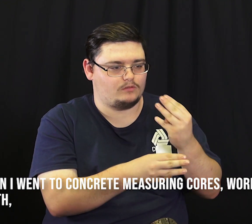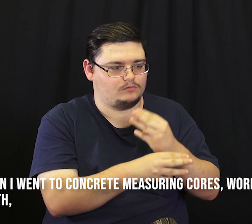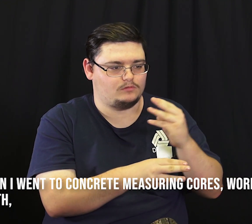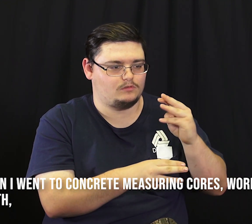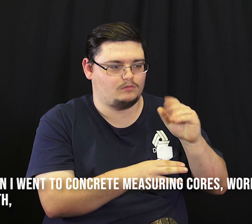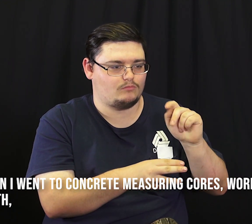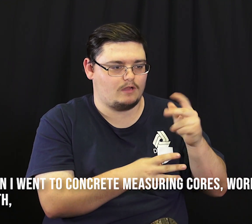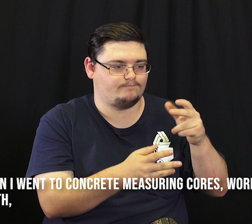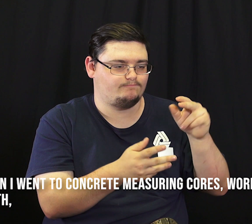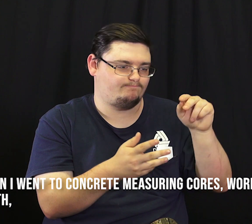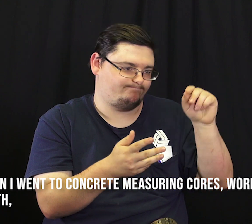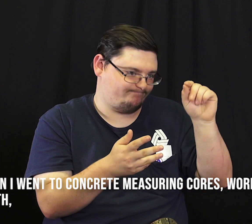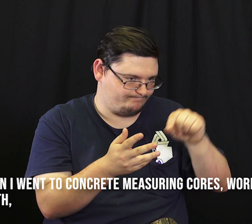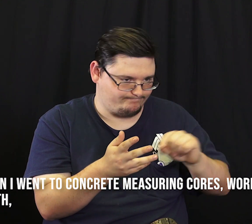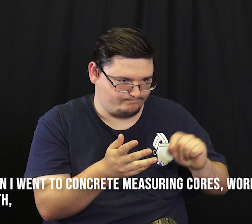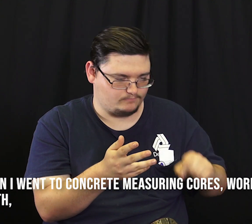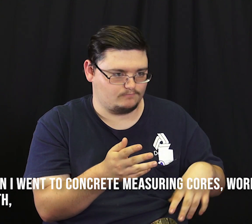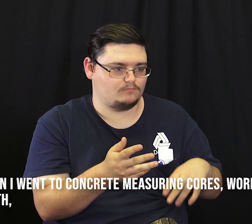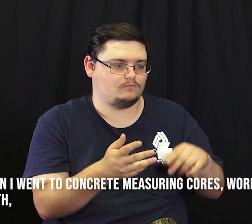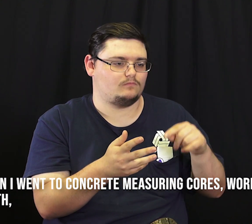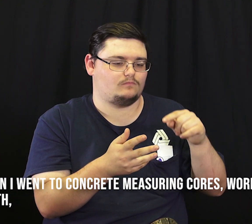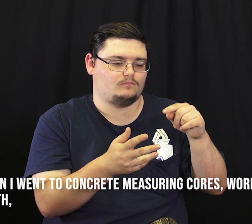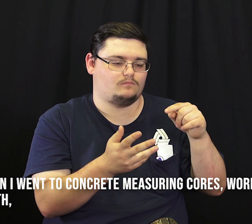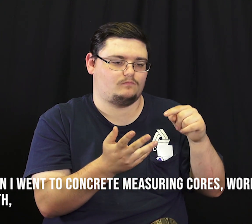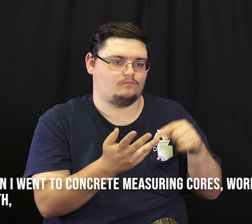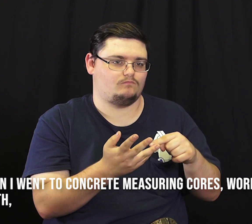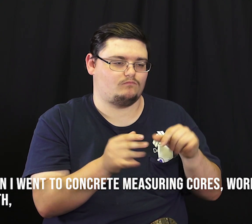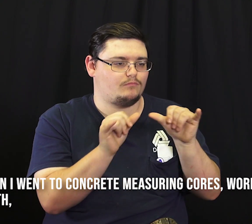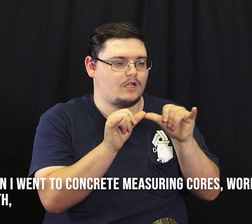them, had some math involved with the PSI,